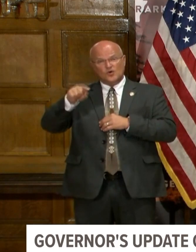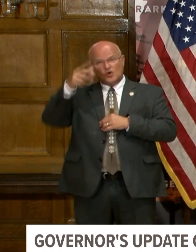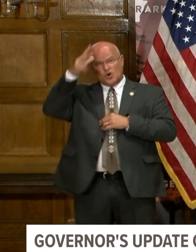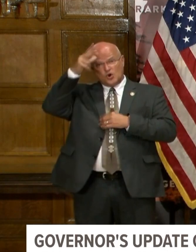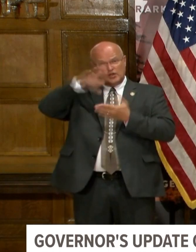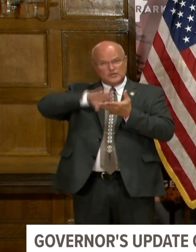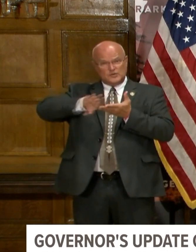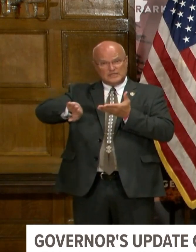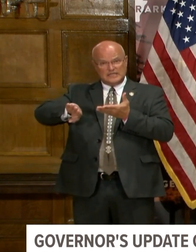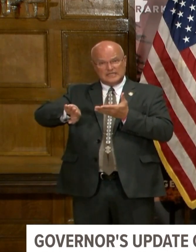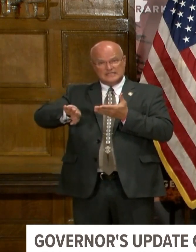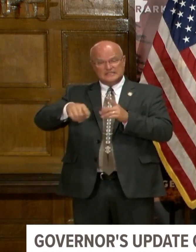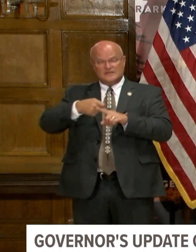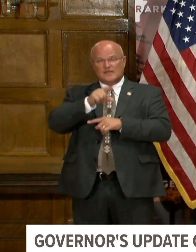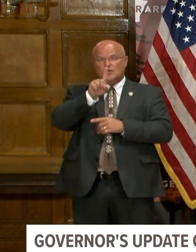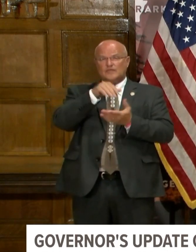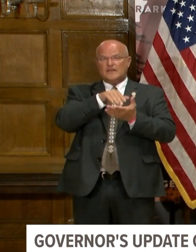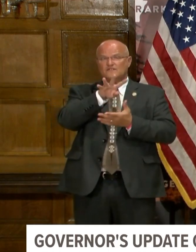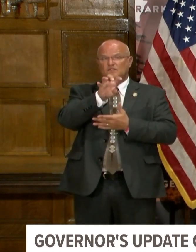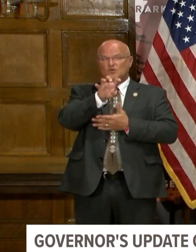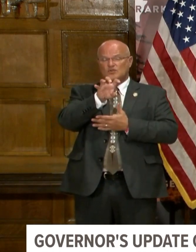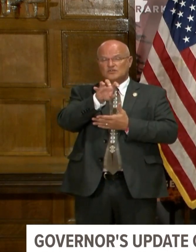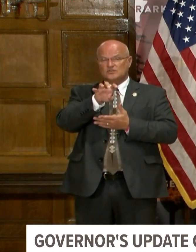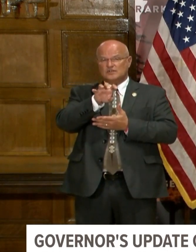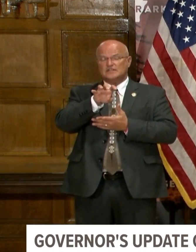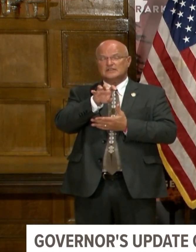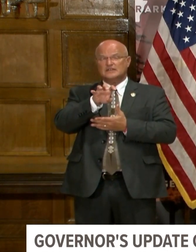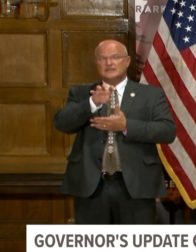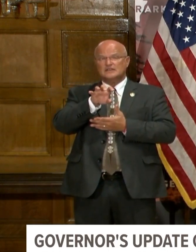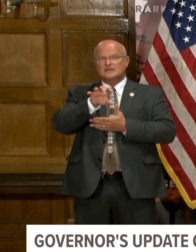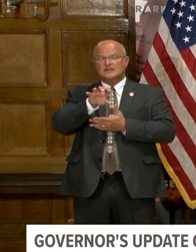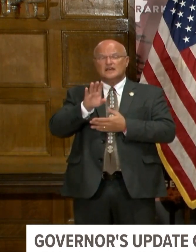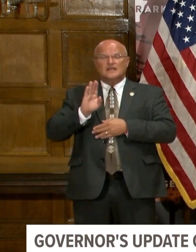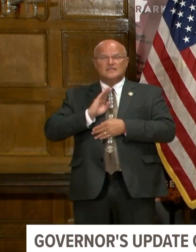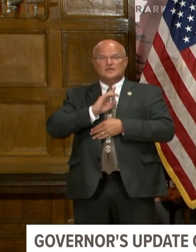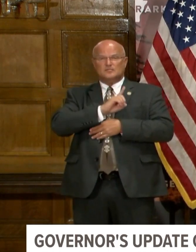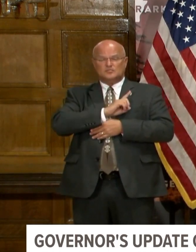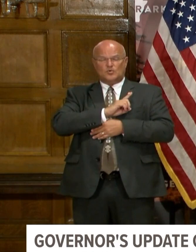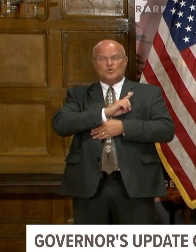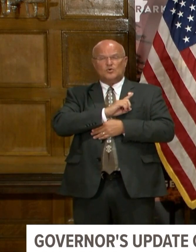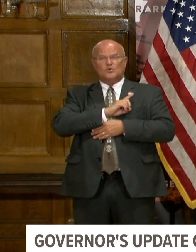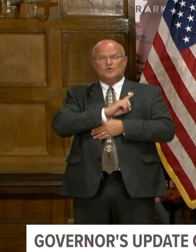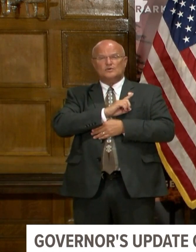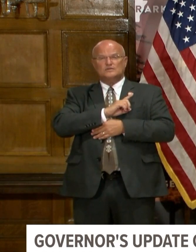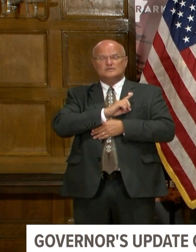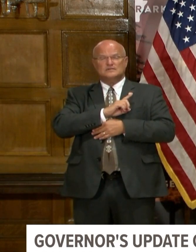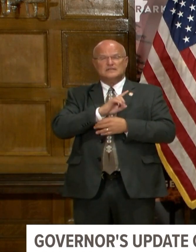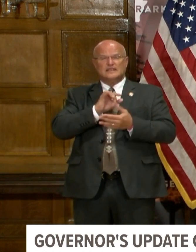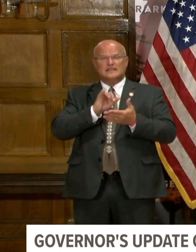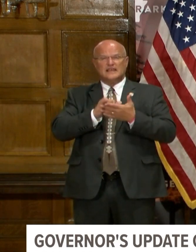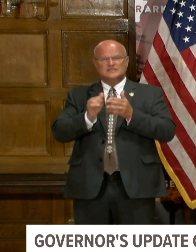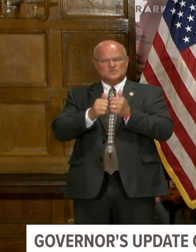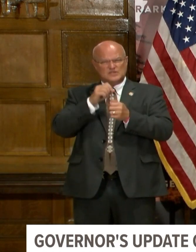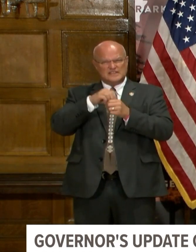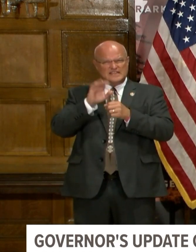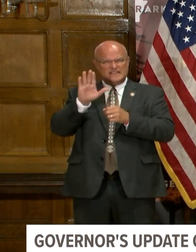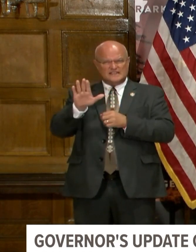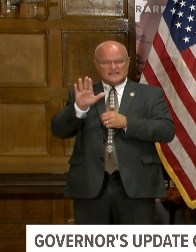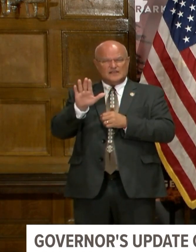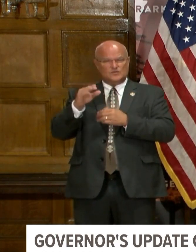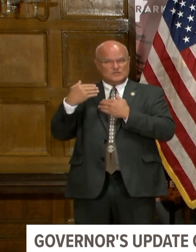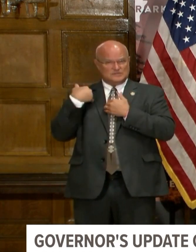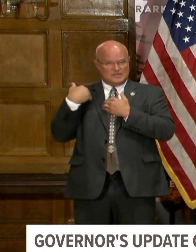early release. Of that 1,400, the parole board, which is within their